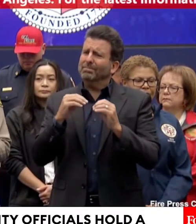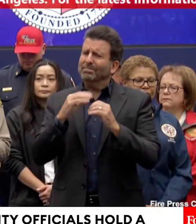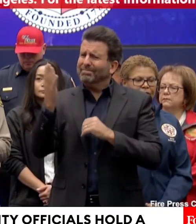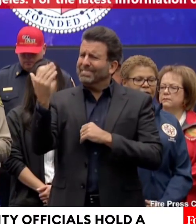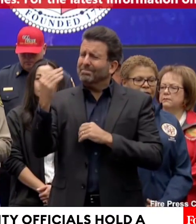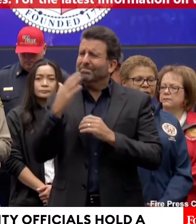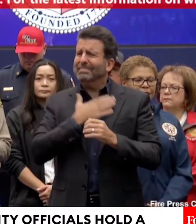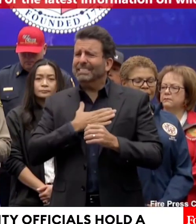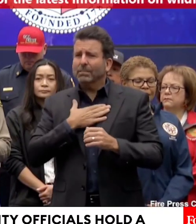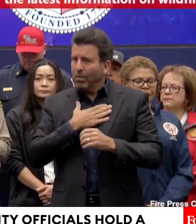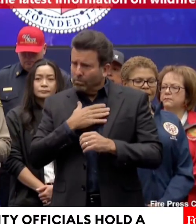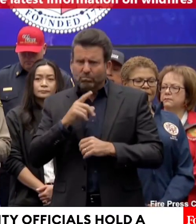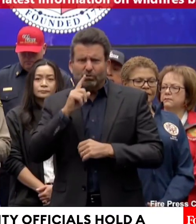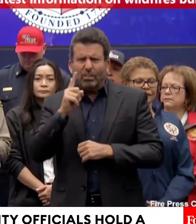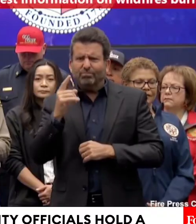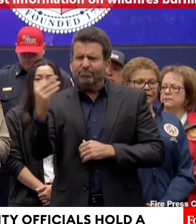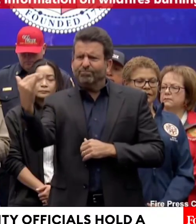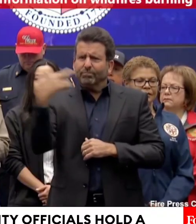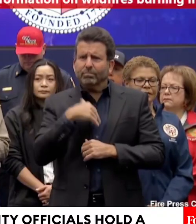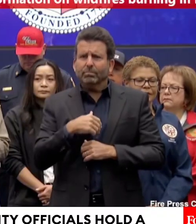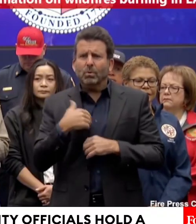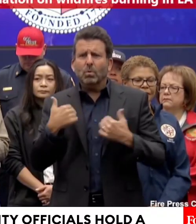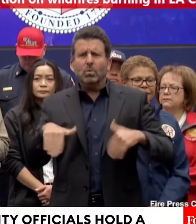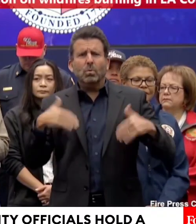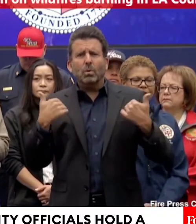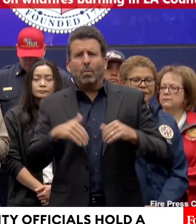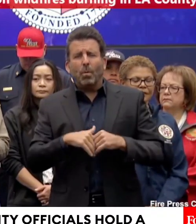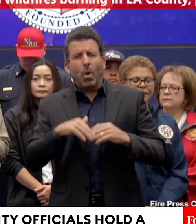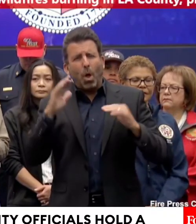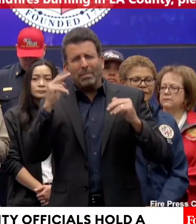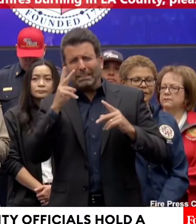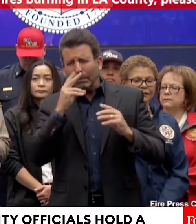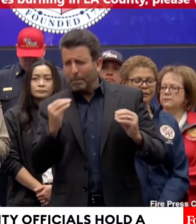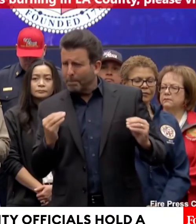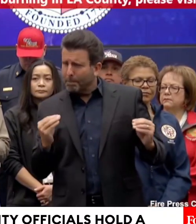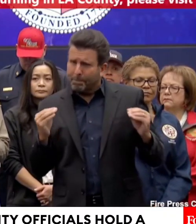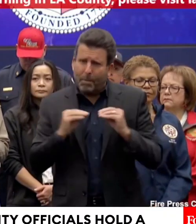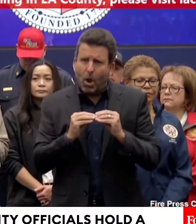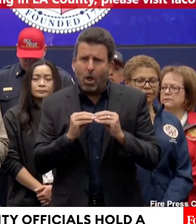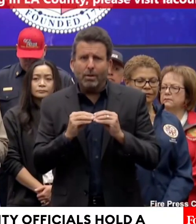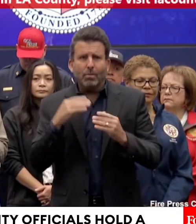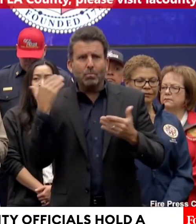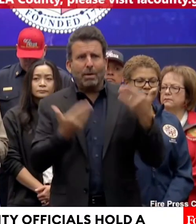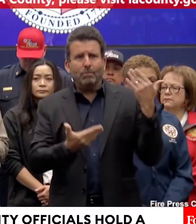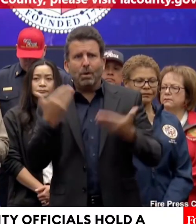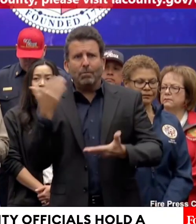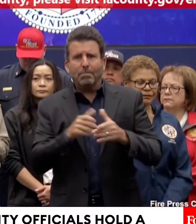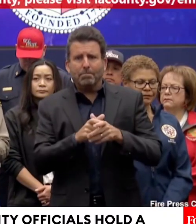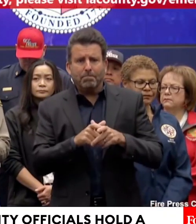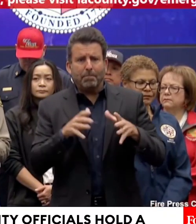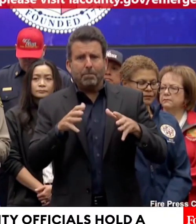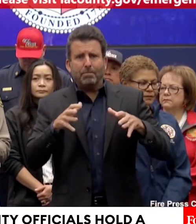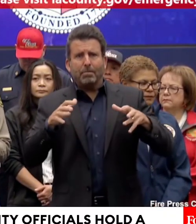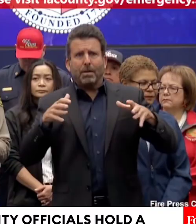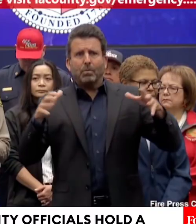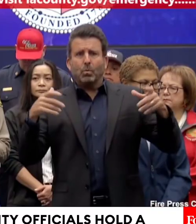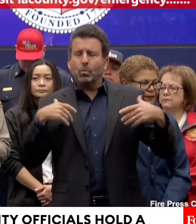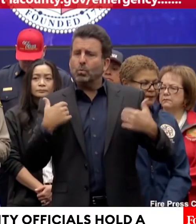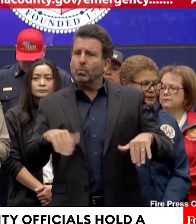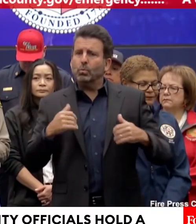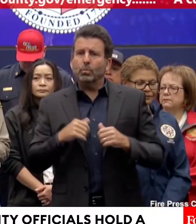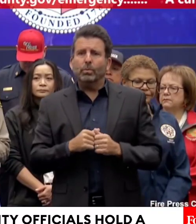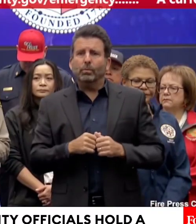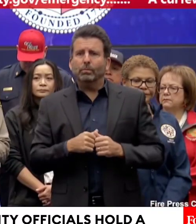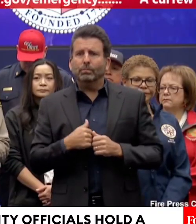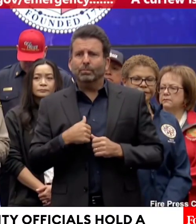I'm hoping that you'll see additional National Guard personnel arriving today. I will be meeting with one of